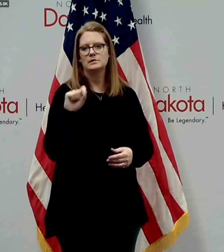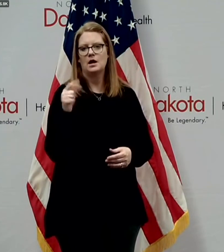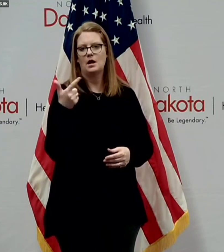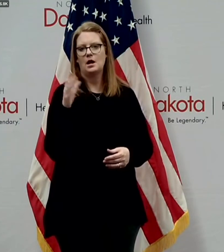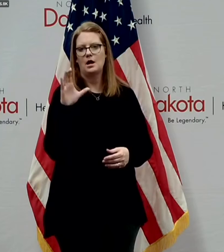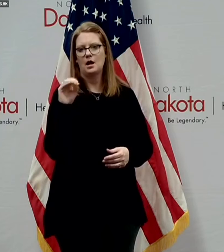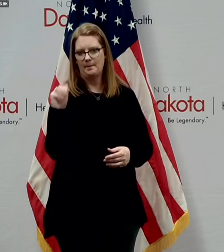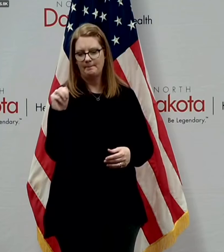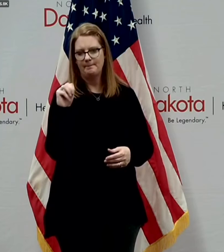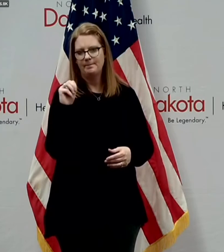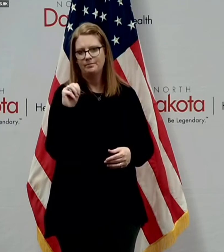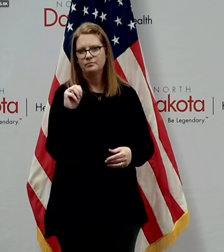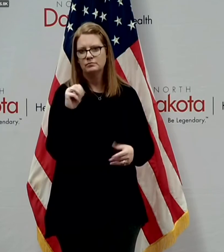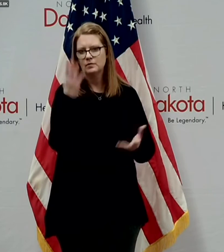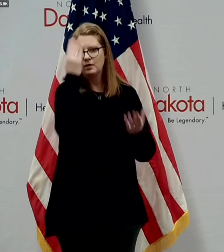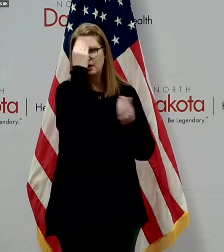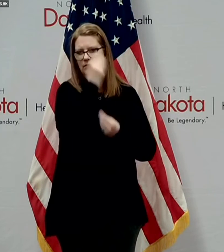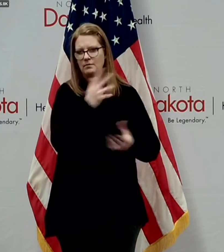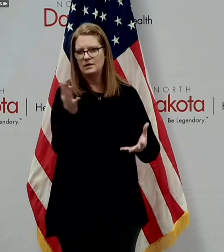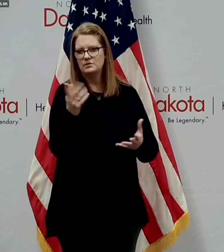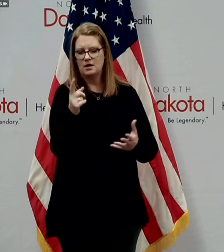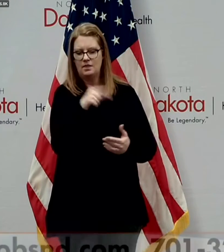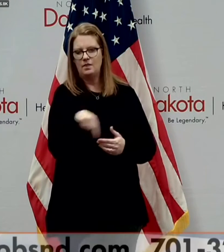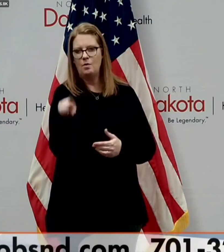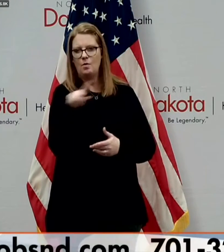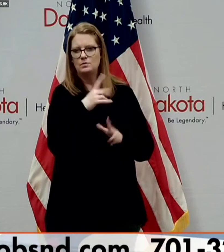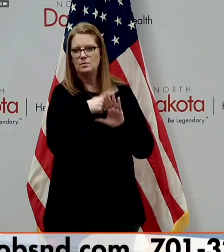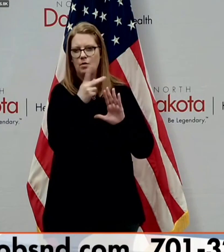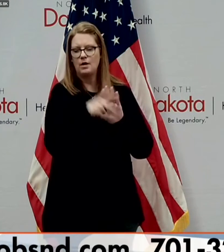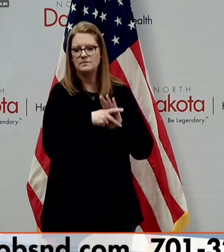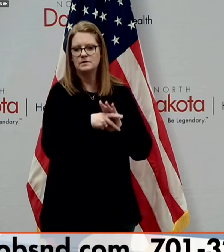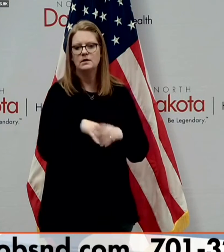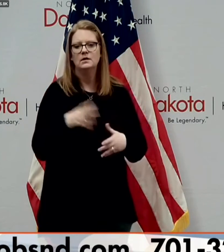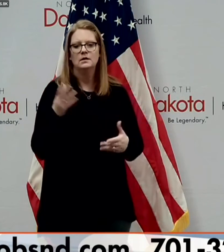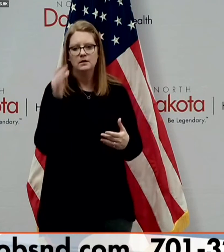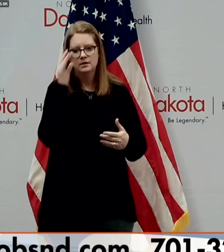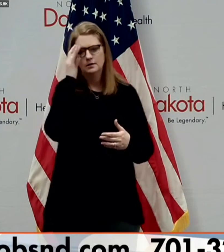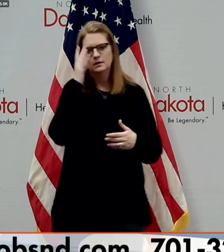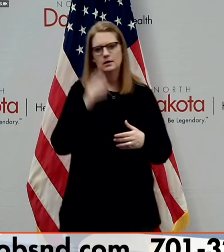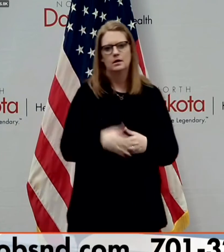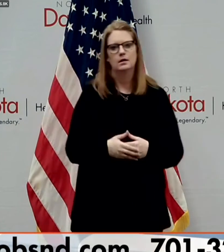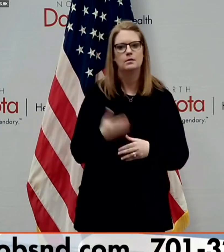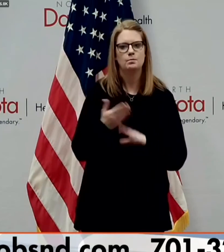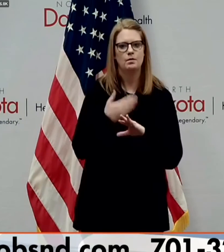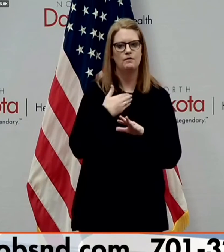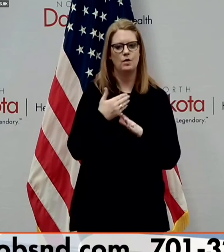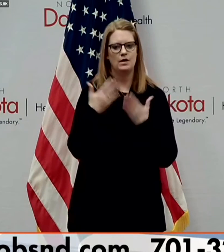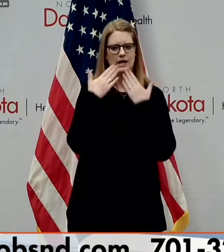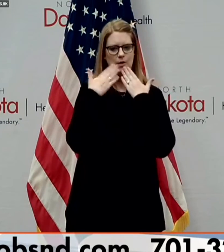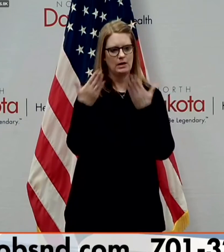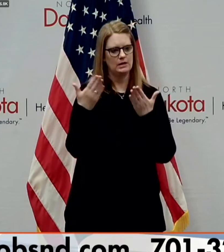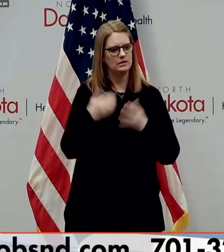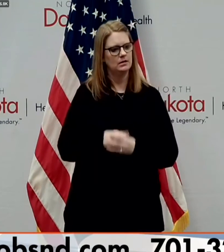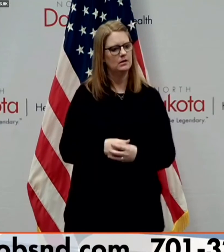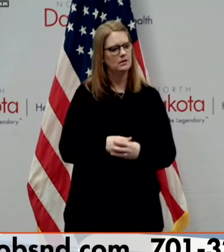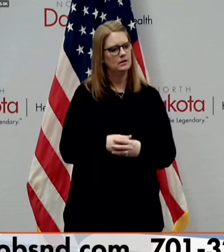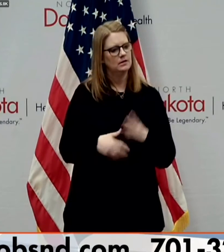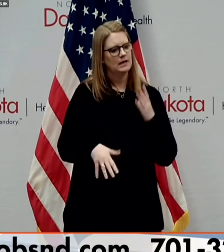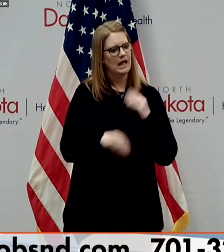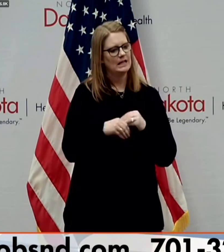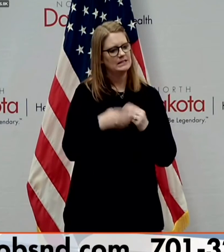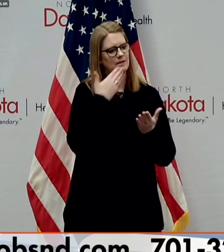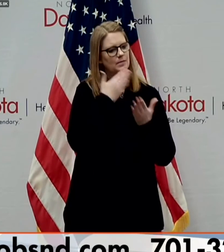ndjobs.com for more information on those programs. Closing, before we go to the gratitude section, we always like to add a little good